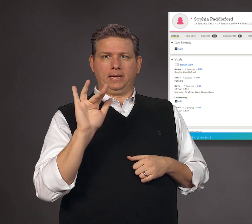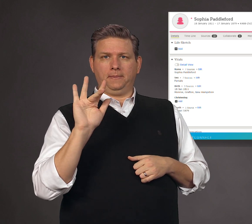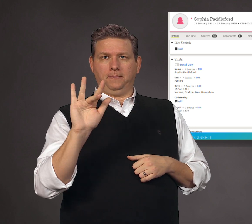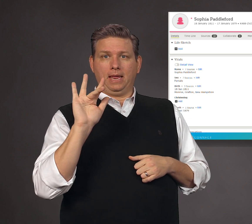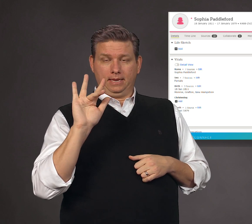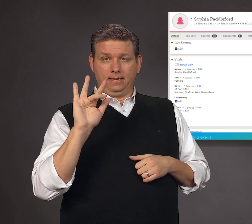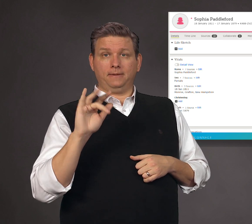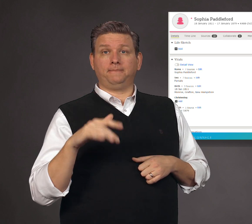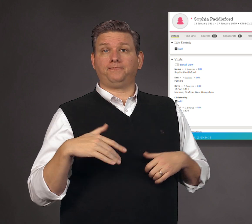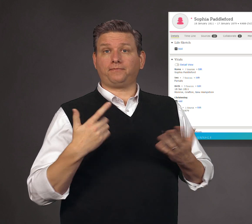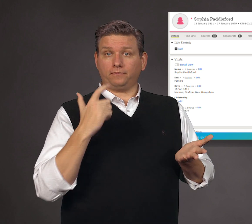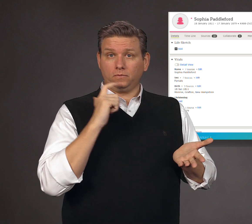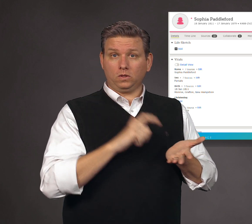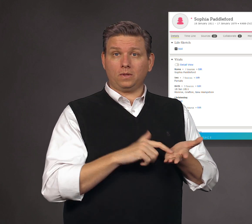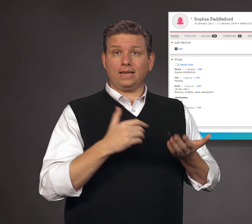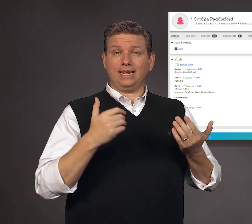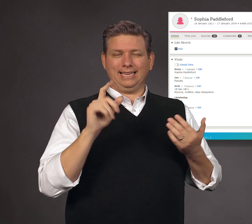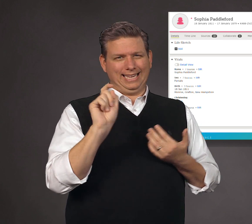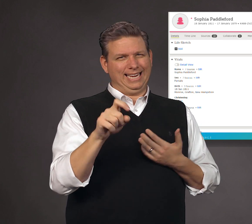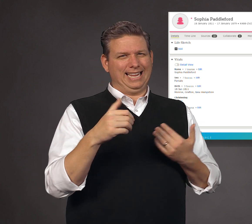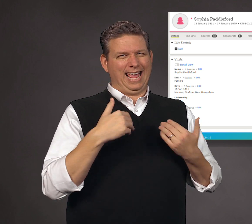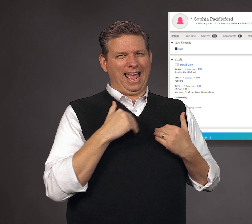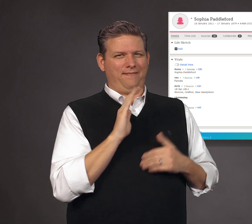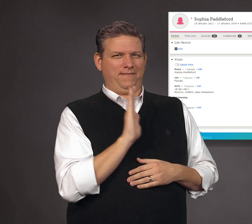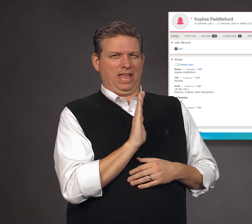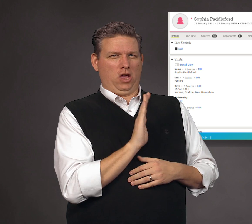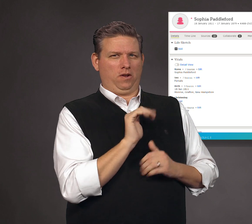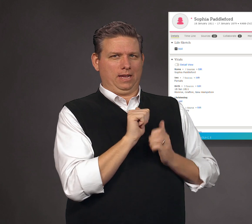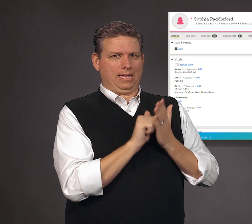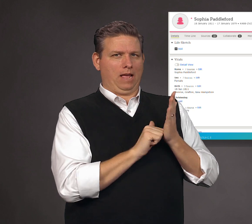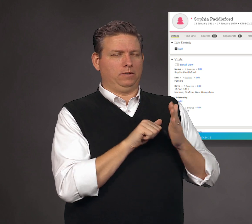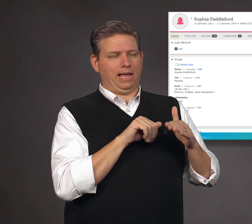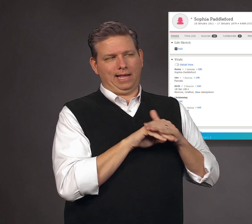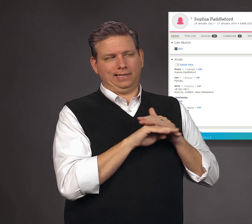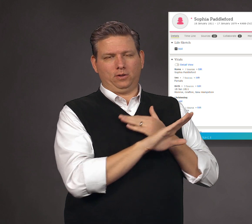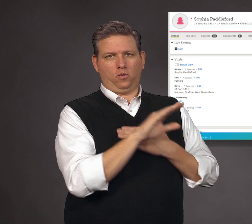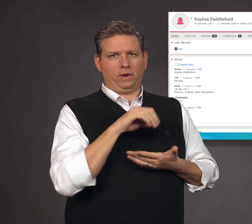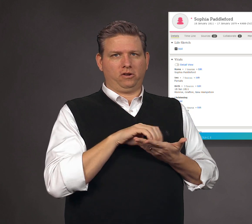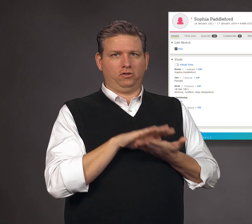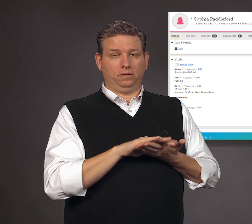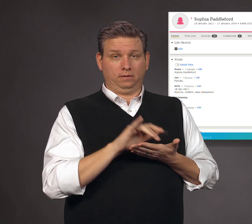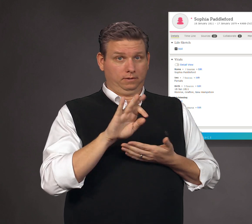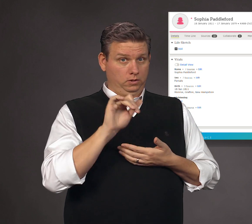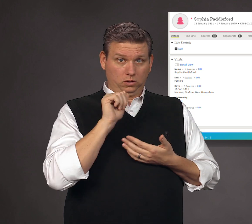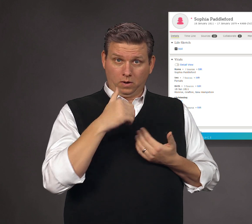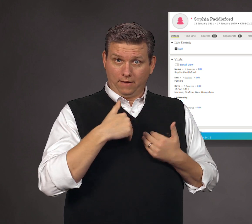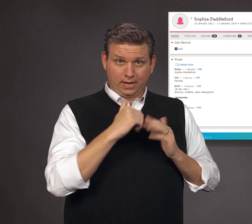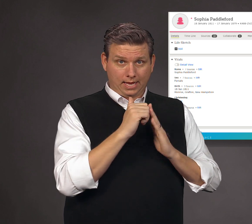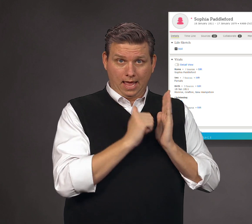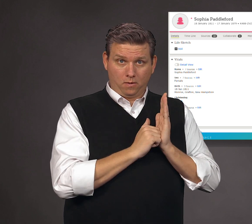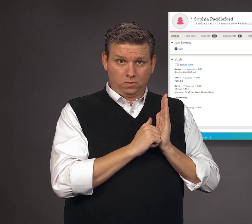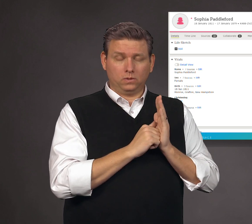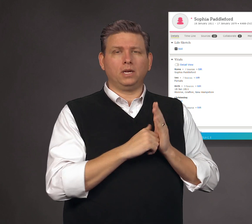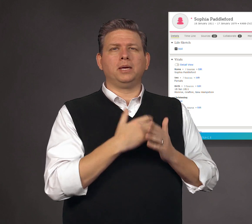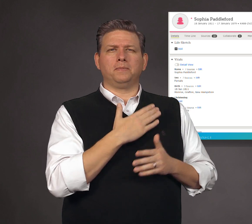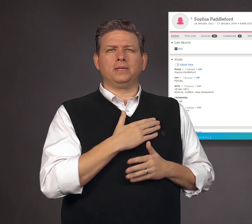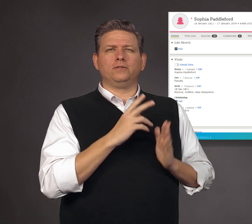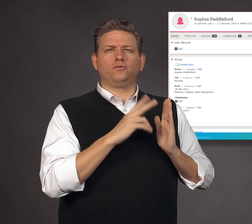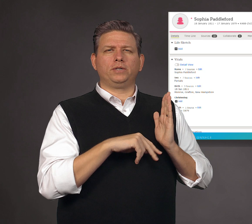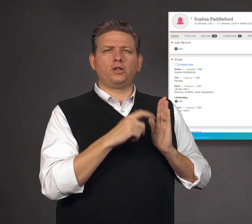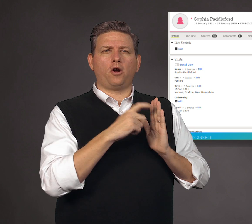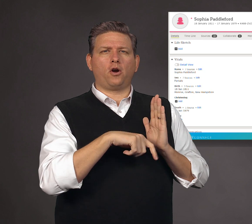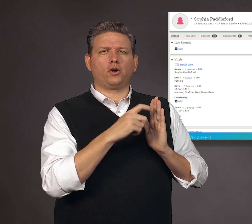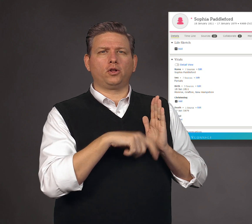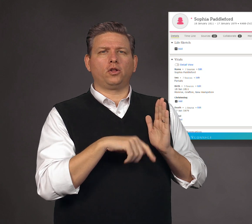need to have an Ancestry account to be able to access records at Ancestry. If you don't have an Ancestry account, please read the article